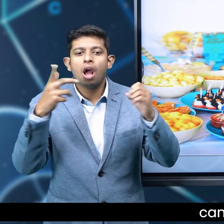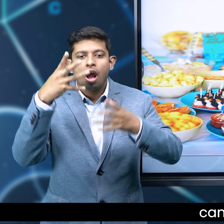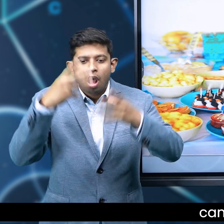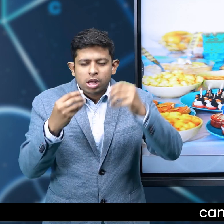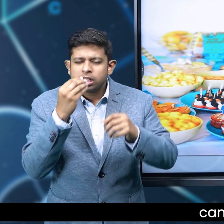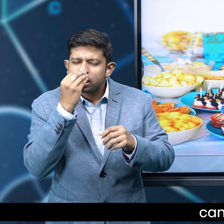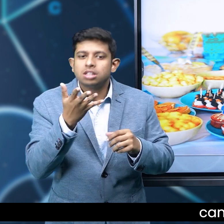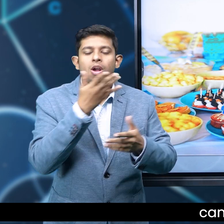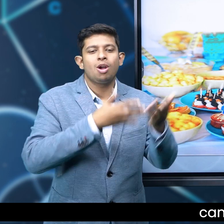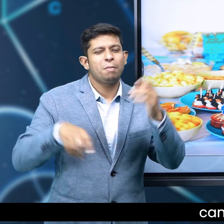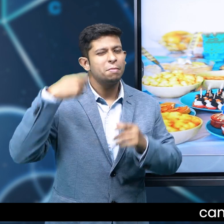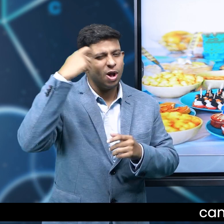useful.